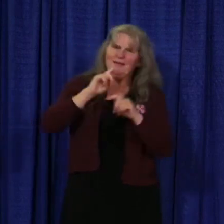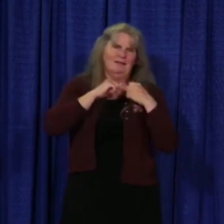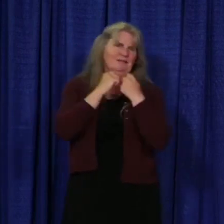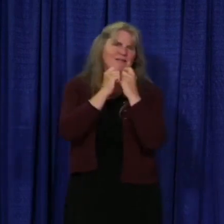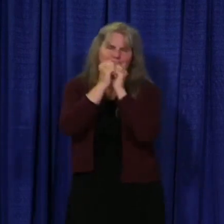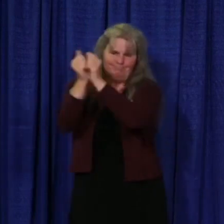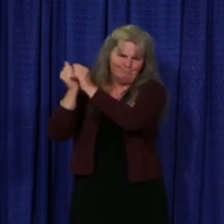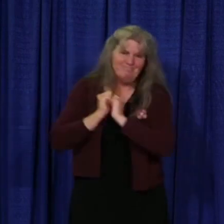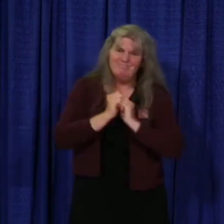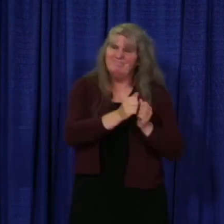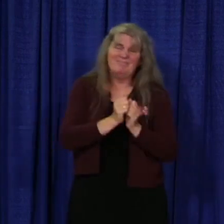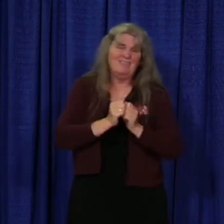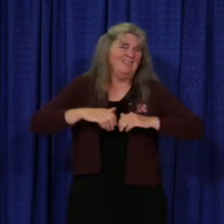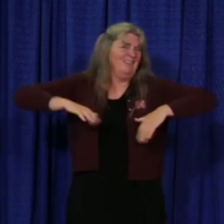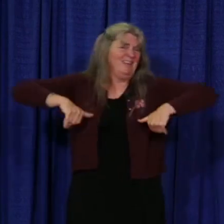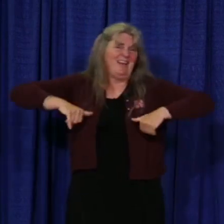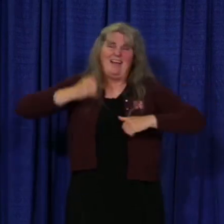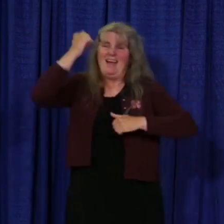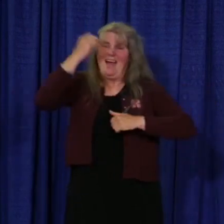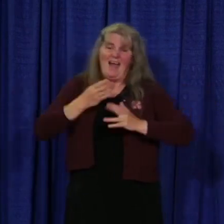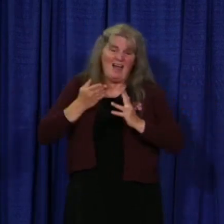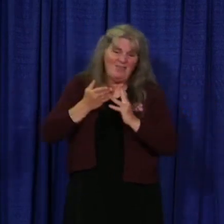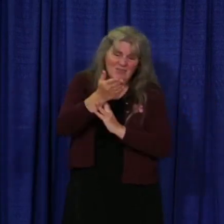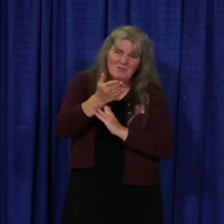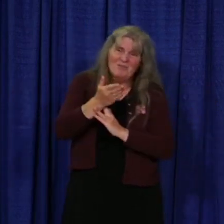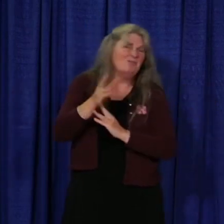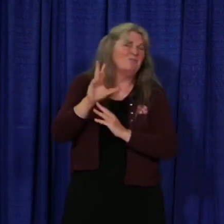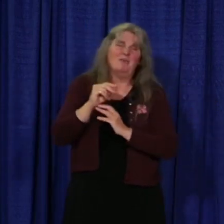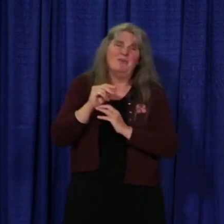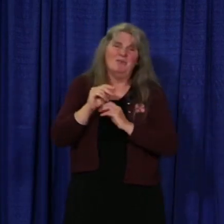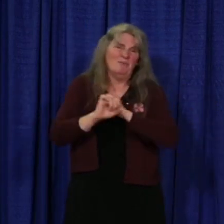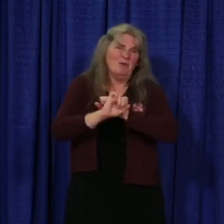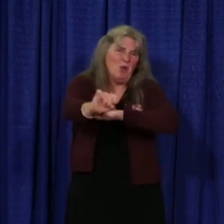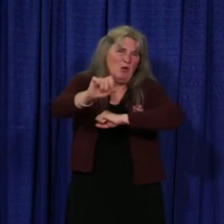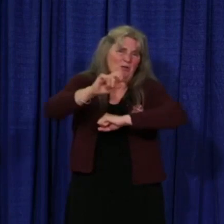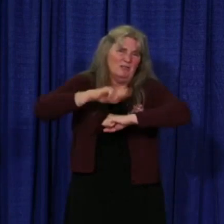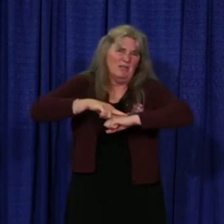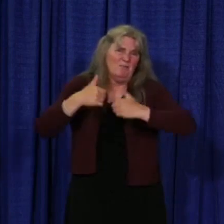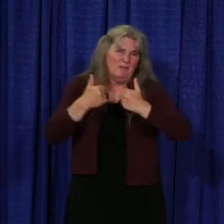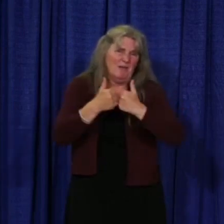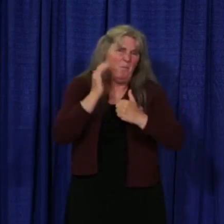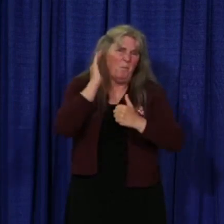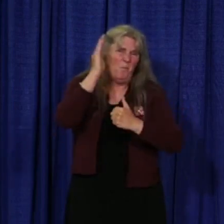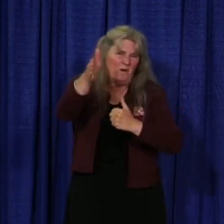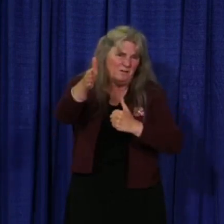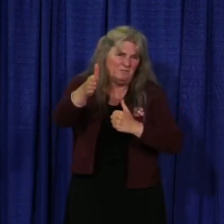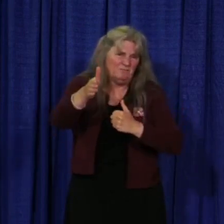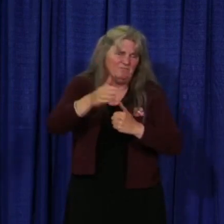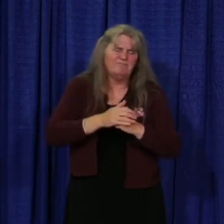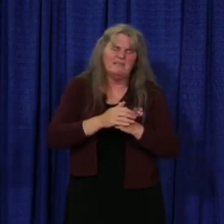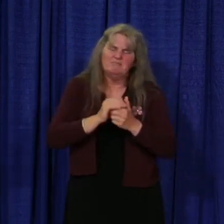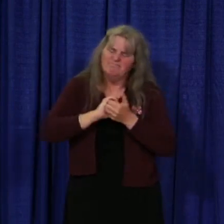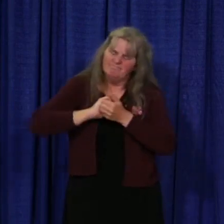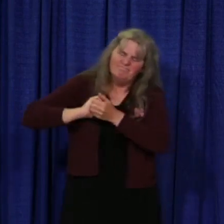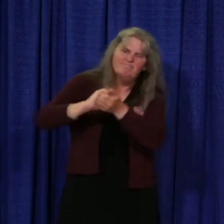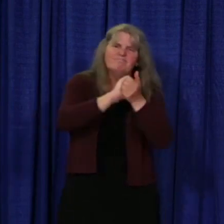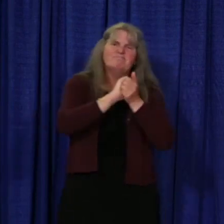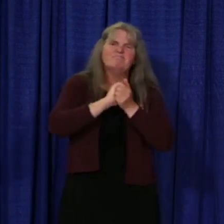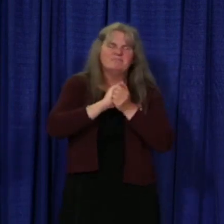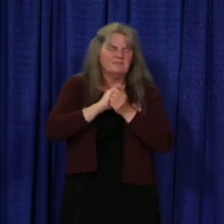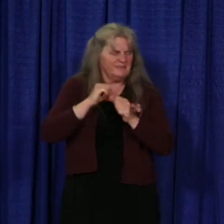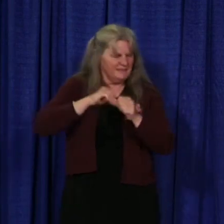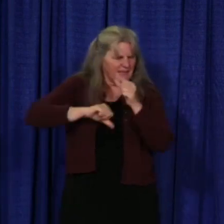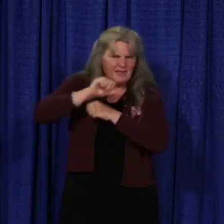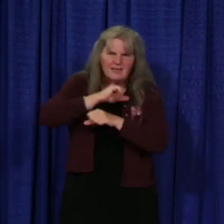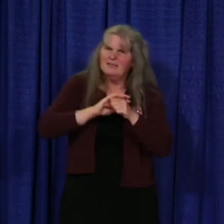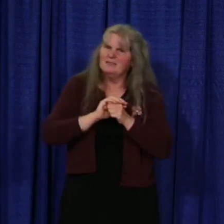still not even at half-time in this long, long game. Let's stick together in spirit, even